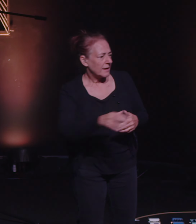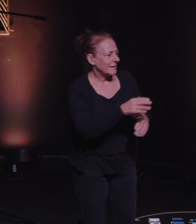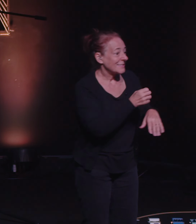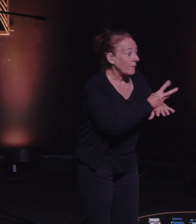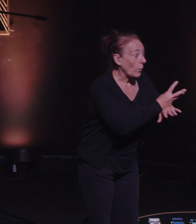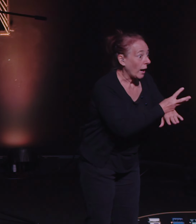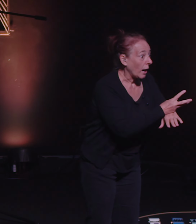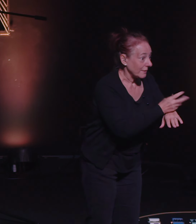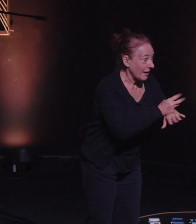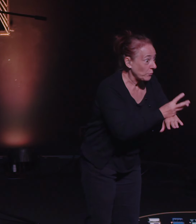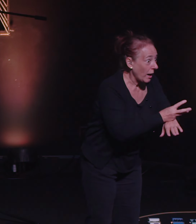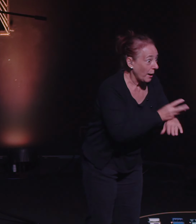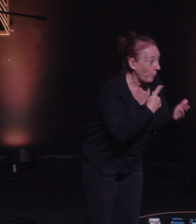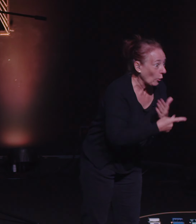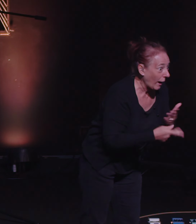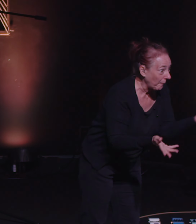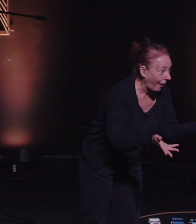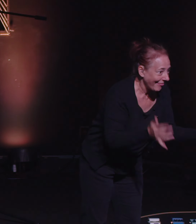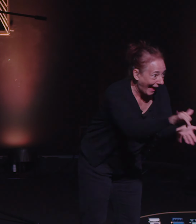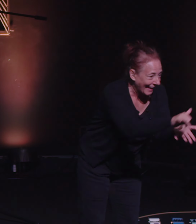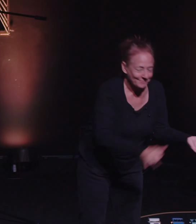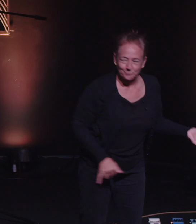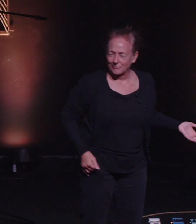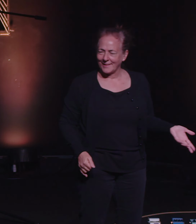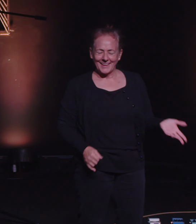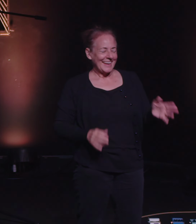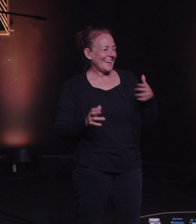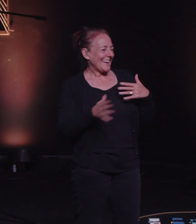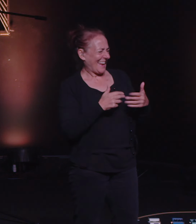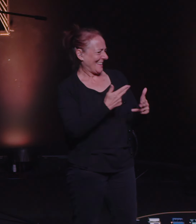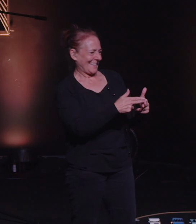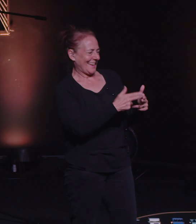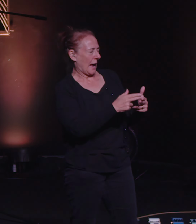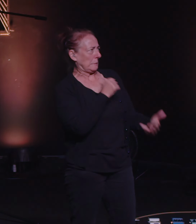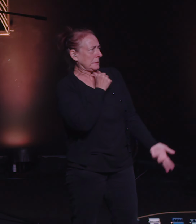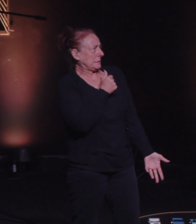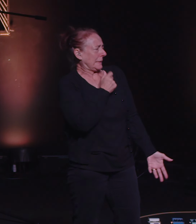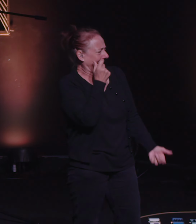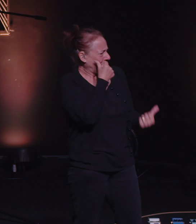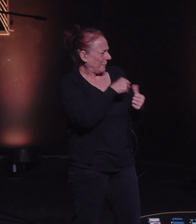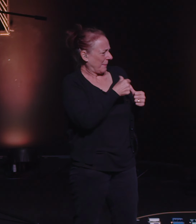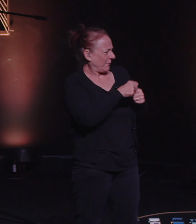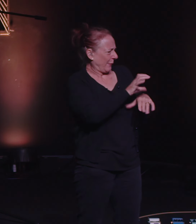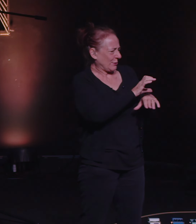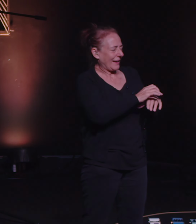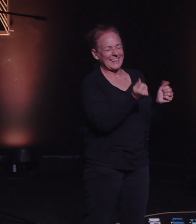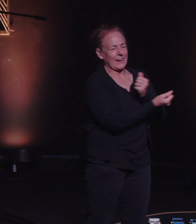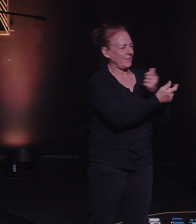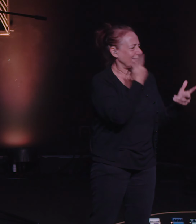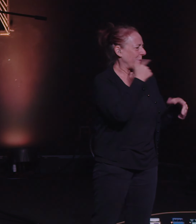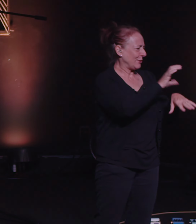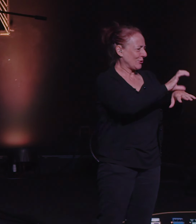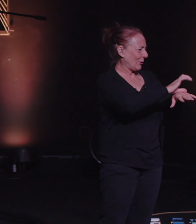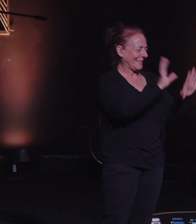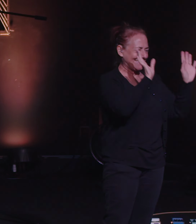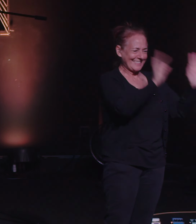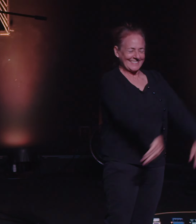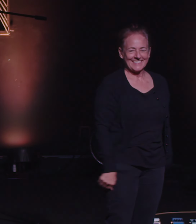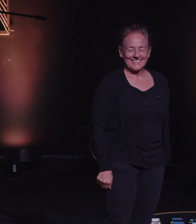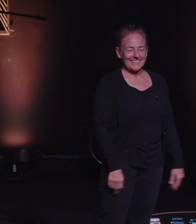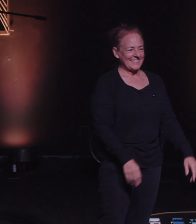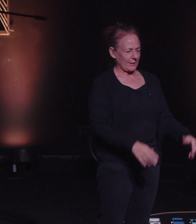software program. Anyway, it's got a name for it for churches. It does everything for churches.